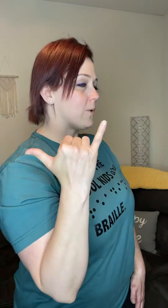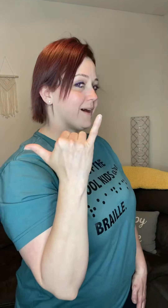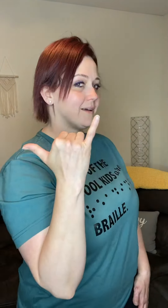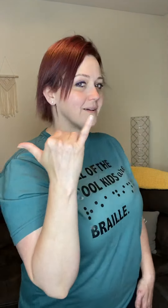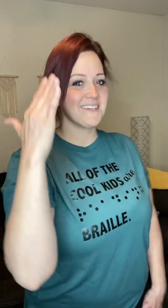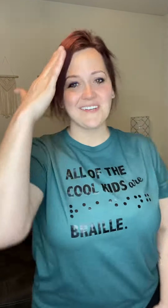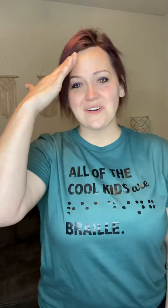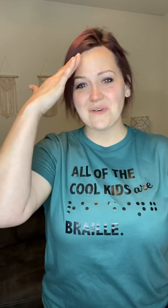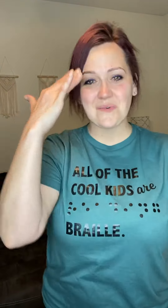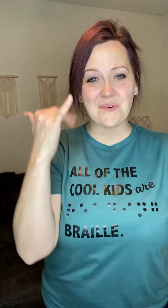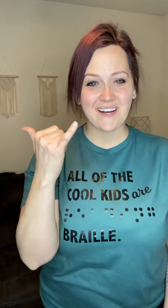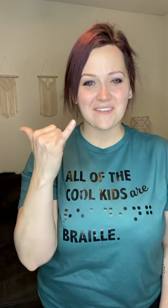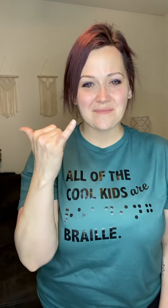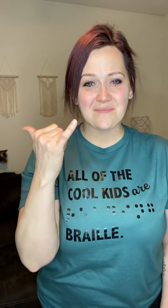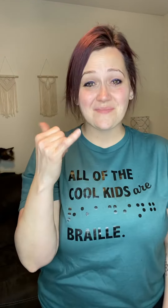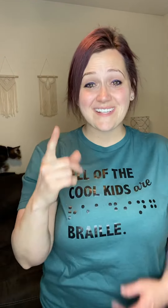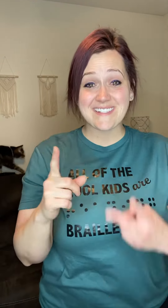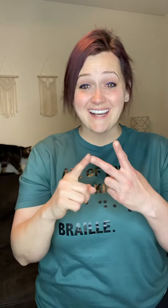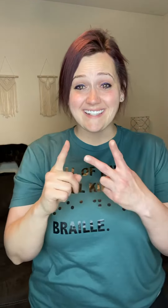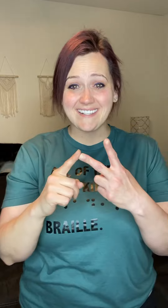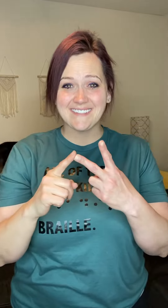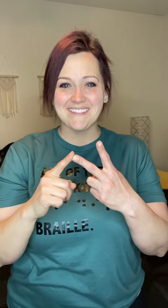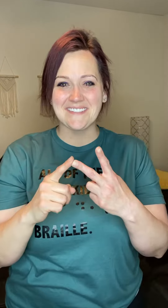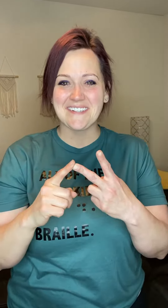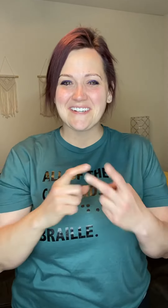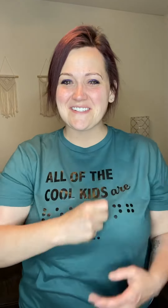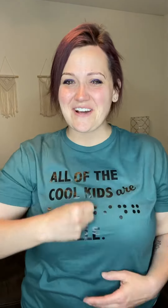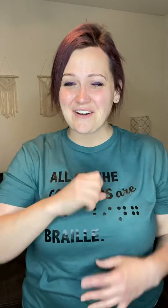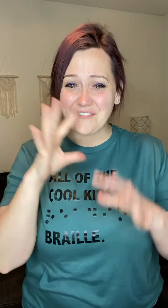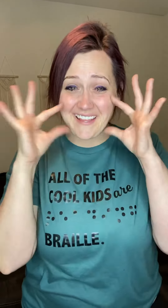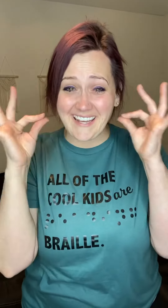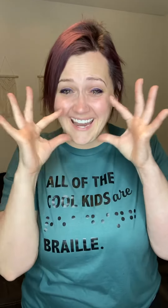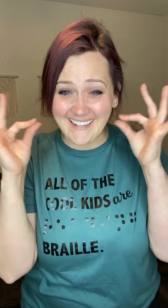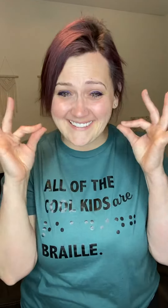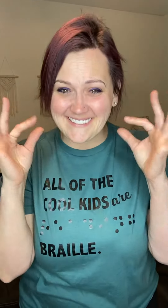Why? The second, sorry for the cat.